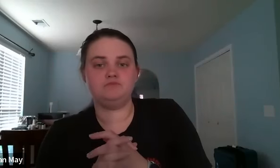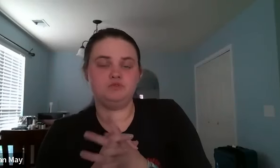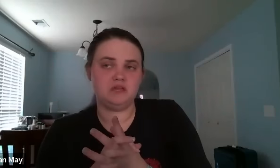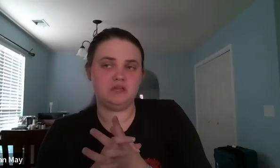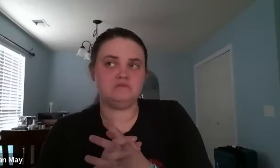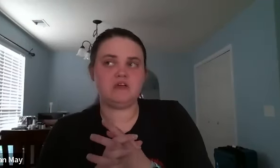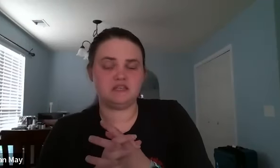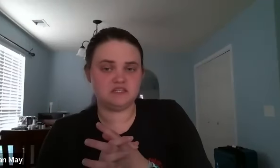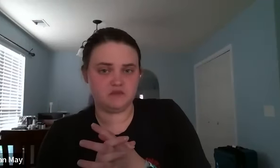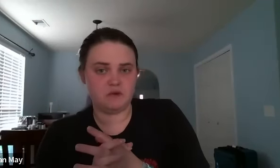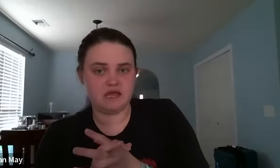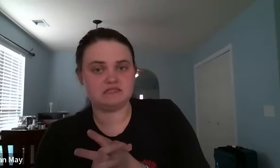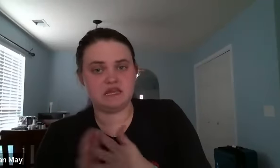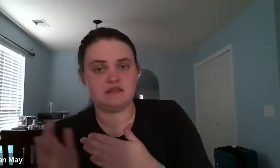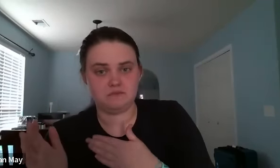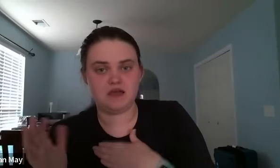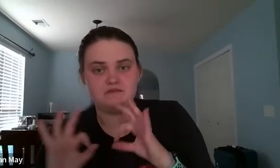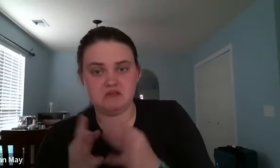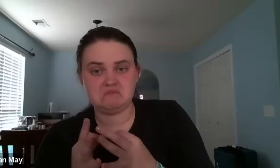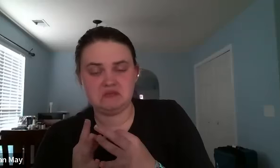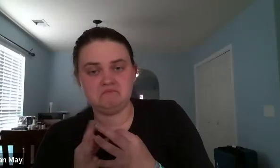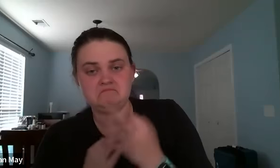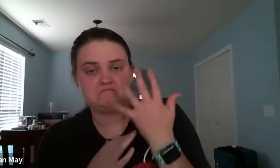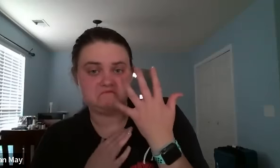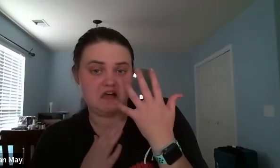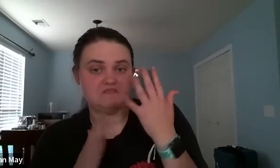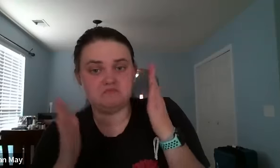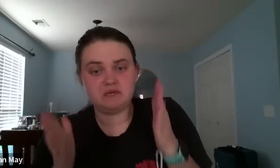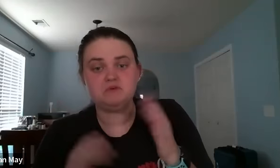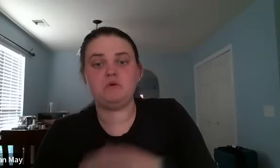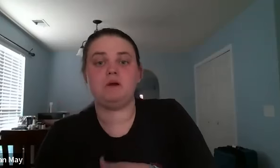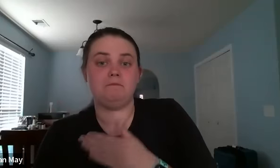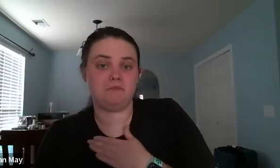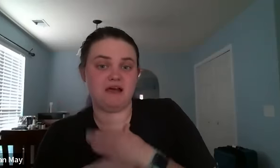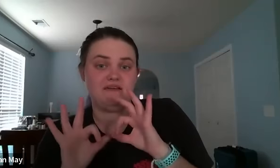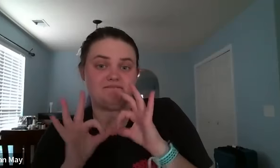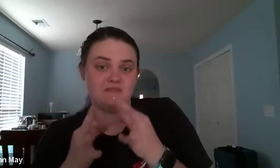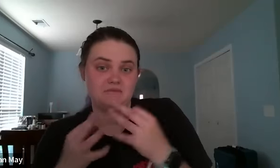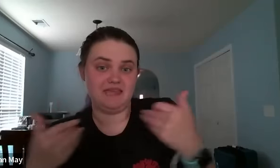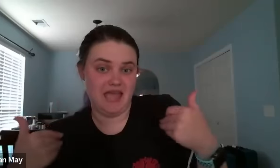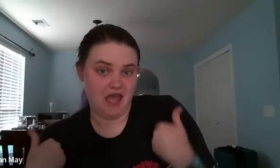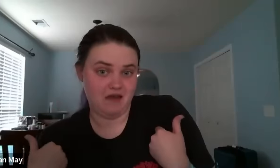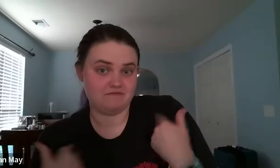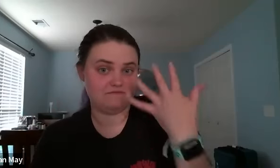You can, that's another way of saying like my family 5 people, or my family have